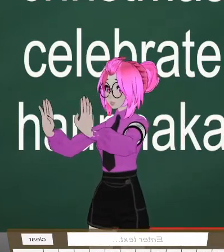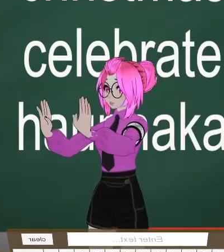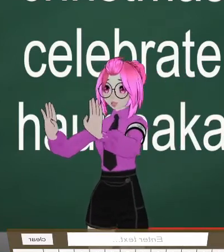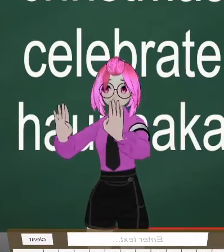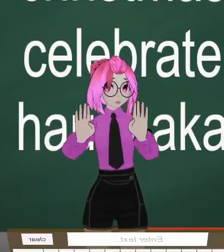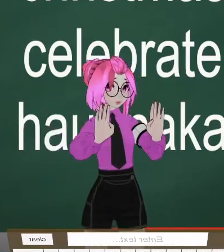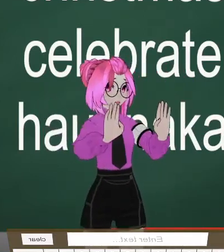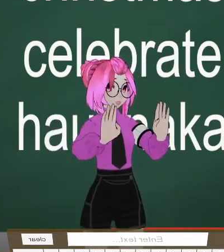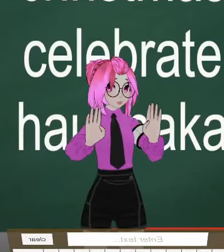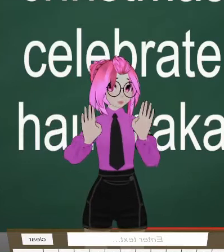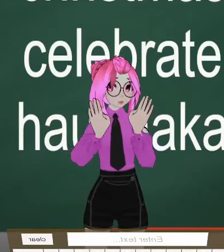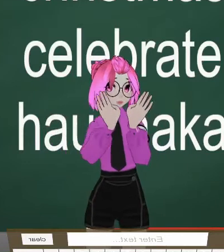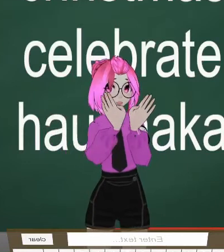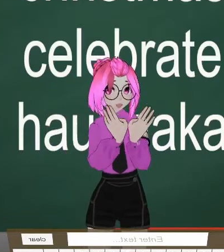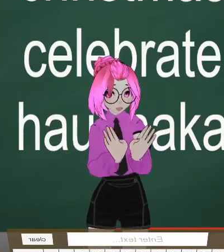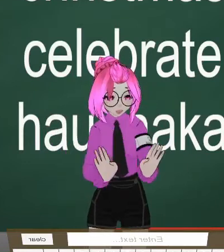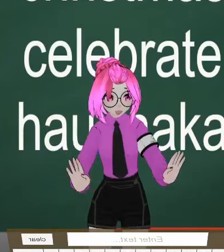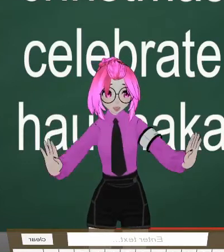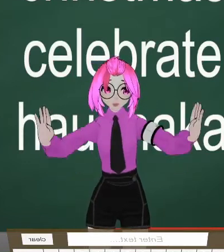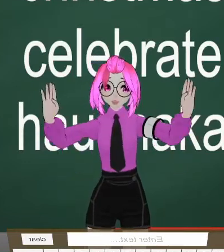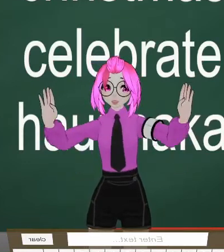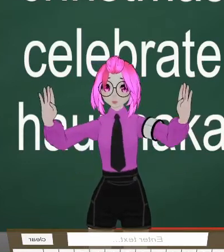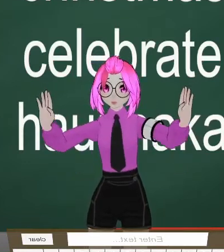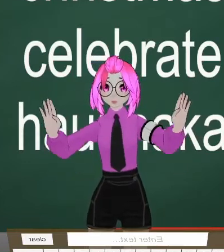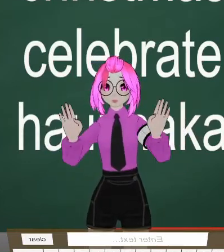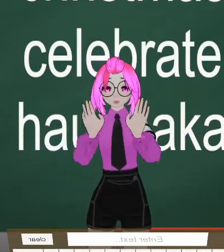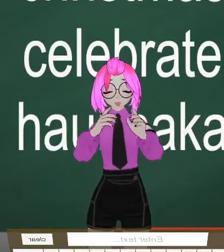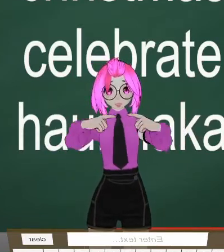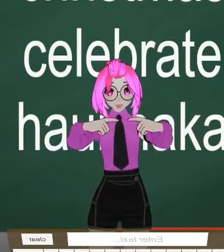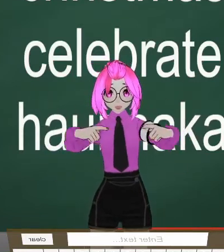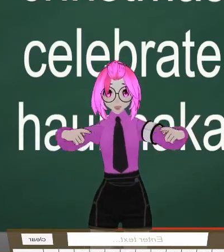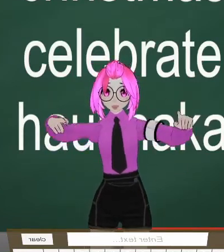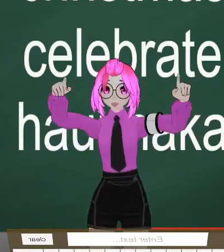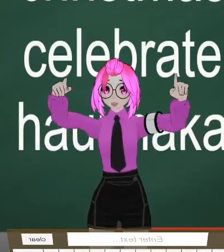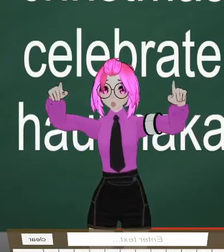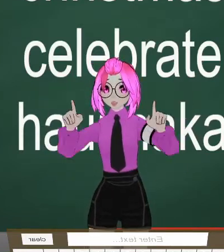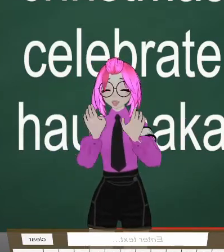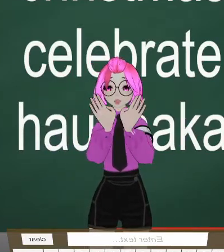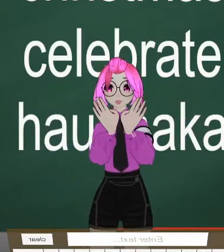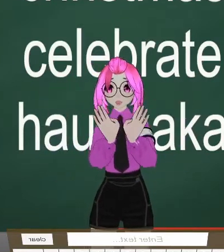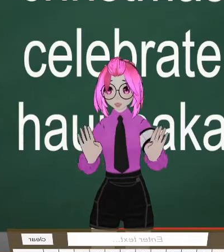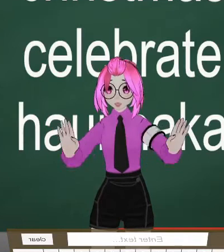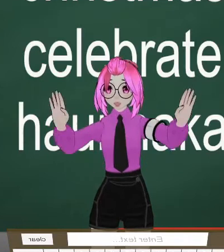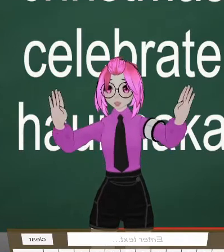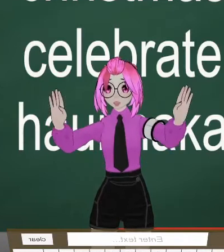like this and then you're gonna be going in that shape of the menorah with those eight candles